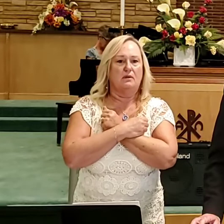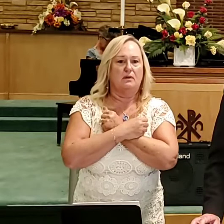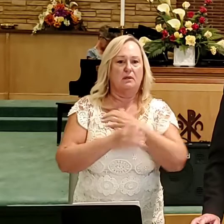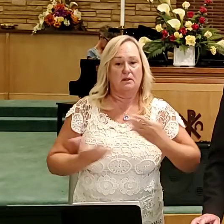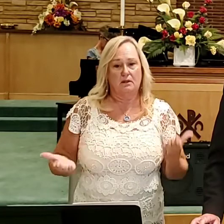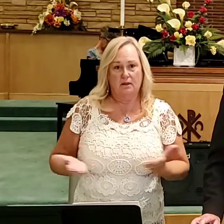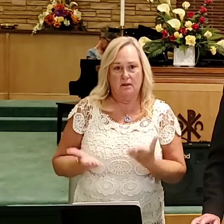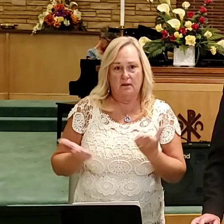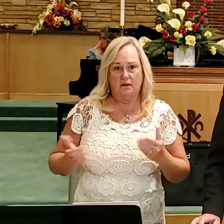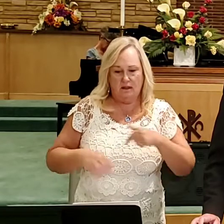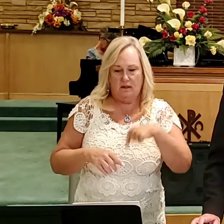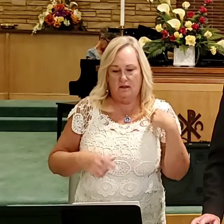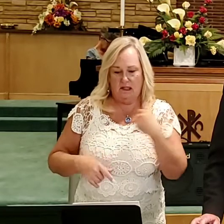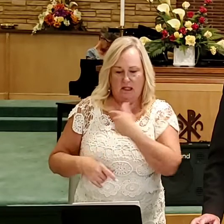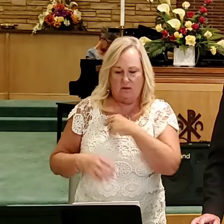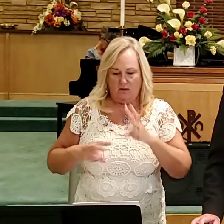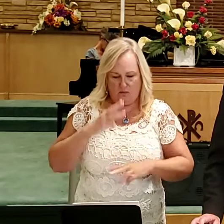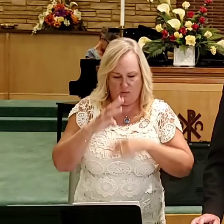here in our world.